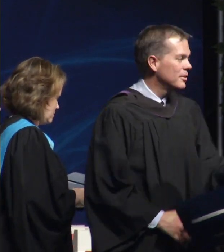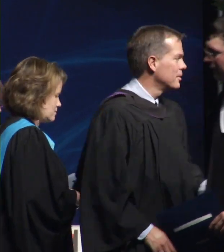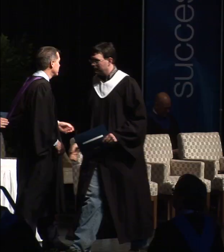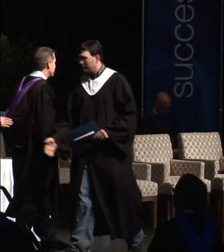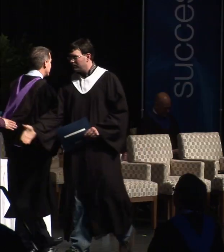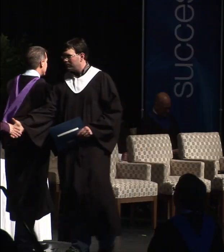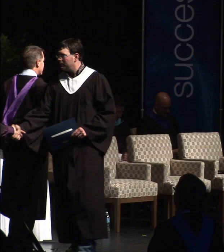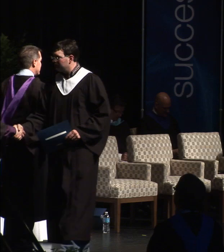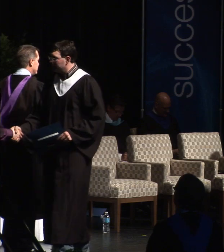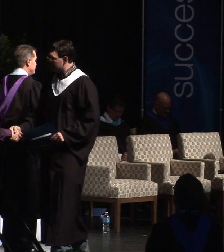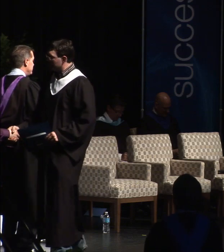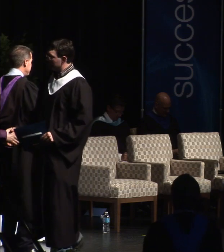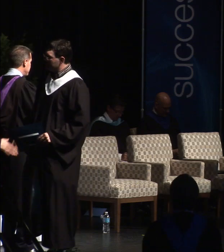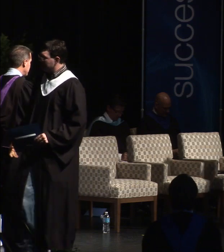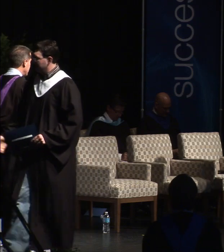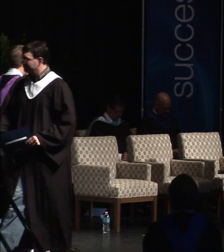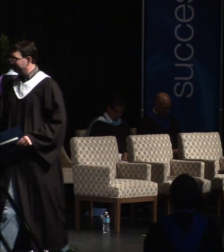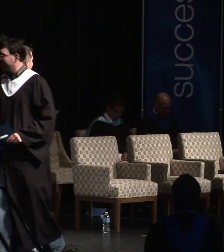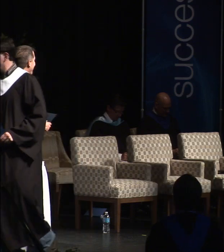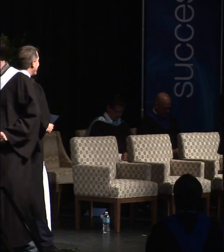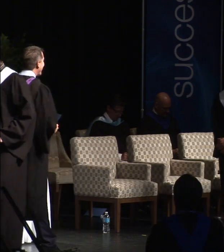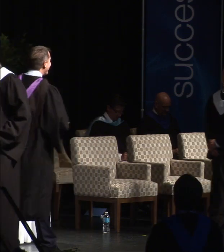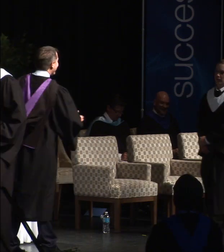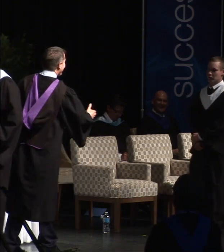Eric DeVoe McDougall.